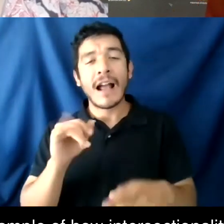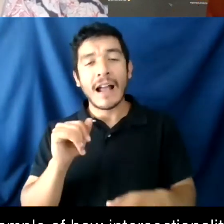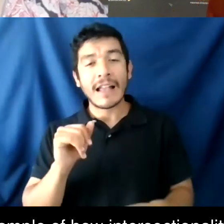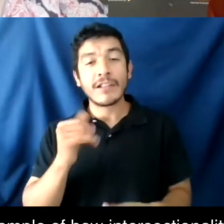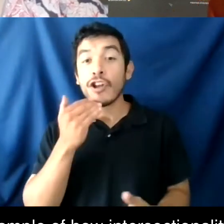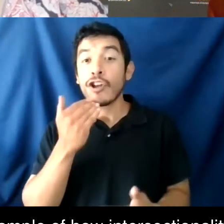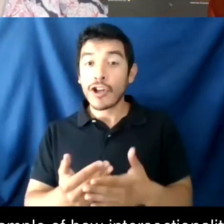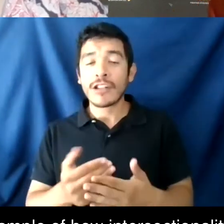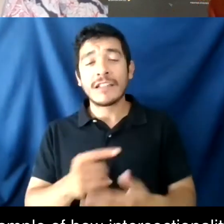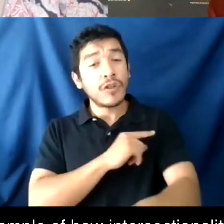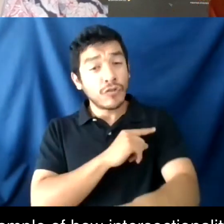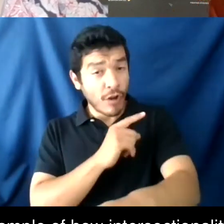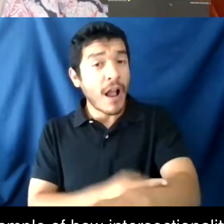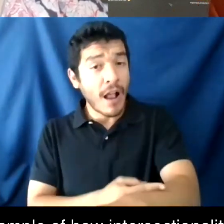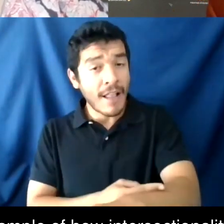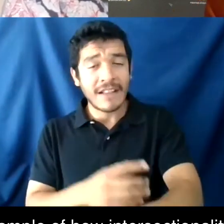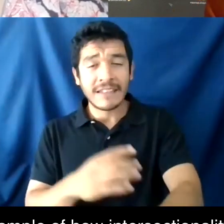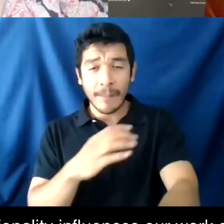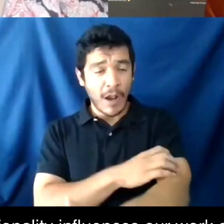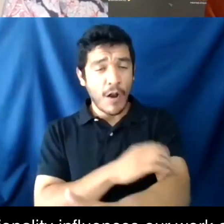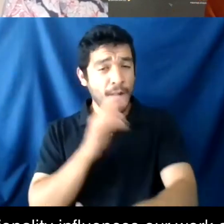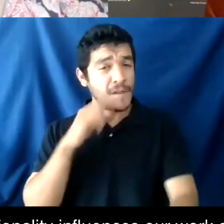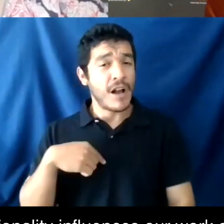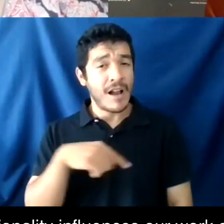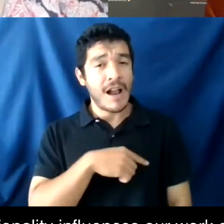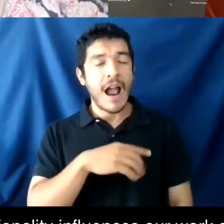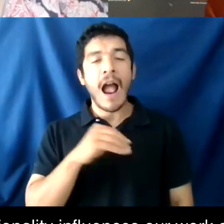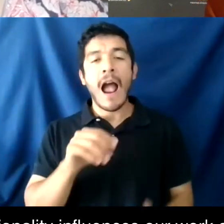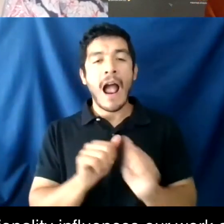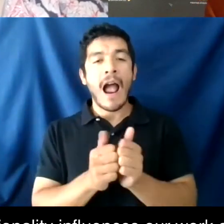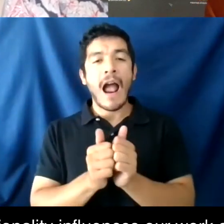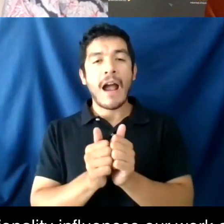how intersectionality is a power, and how